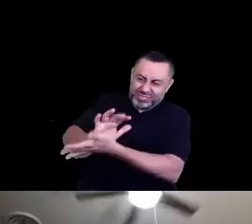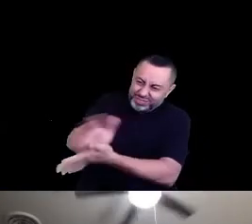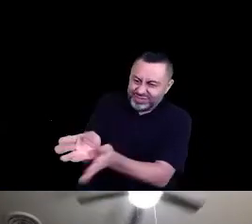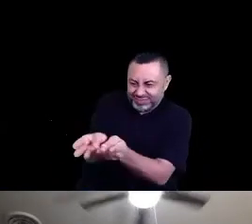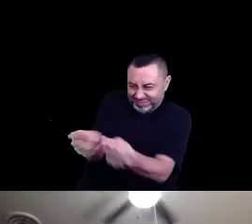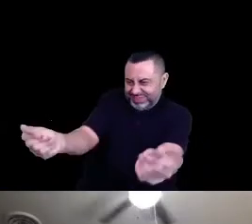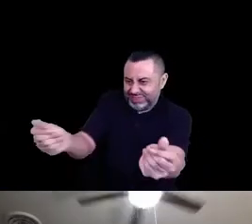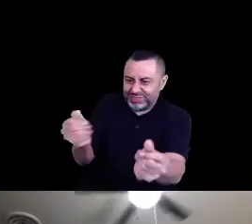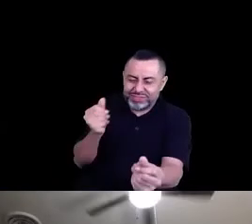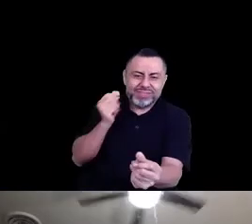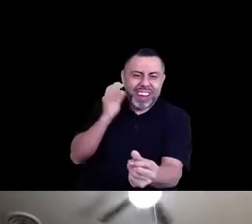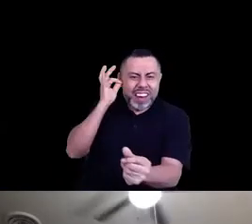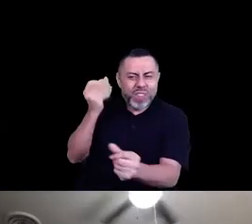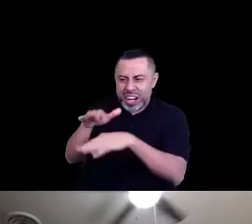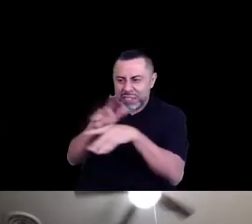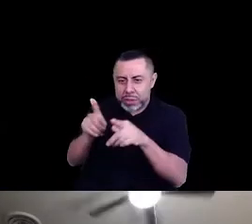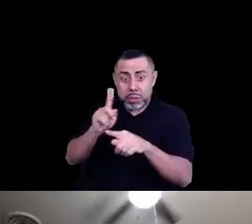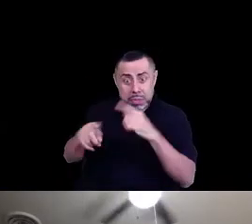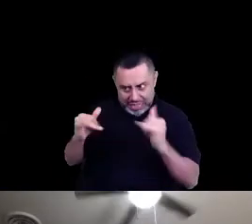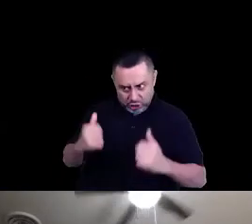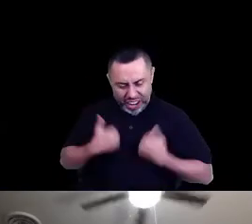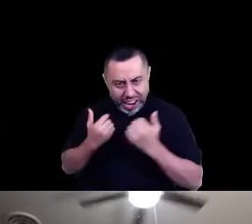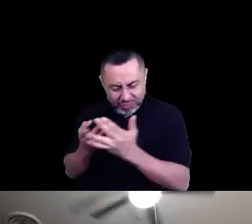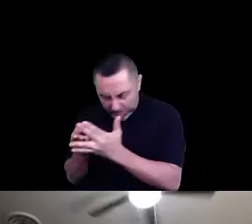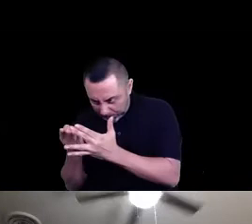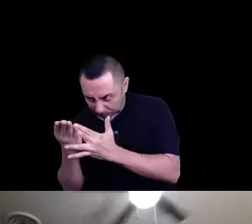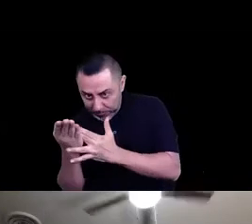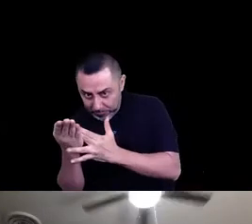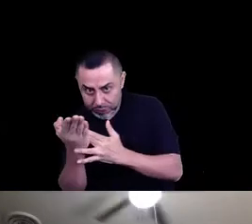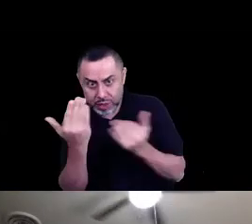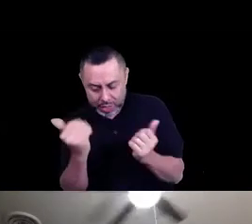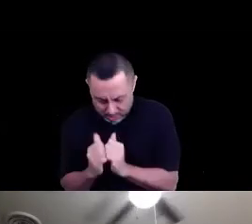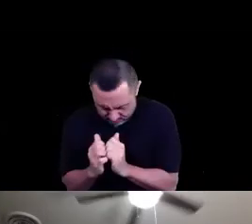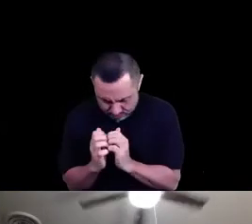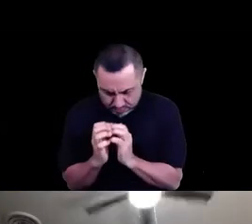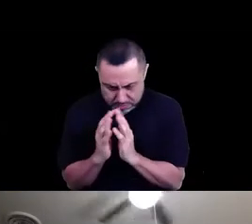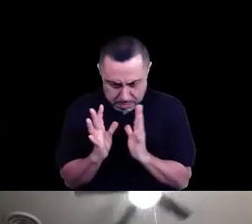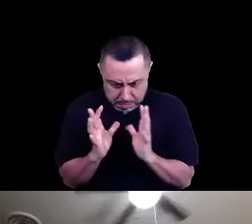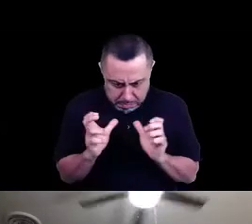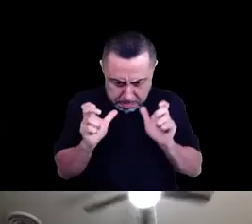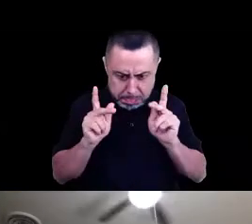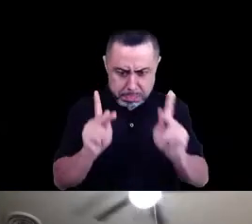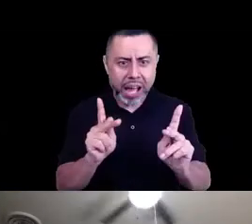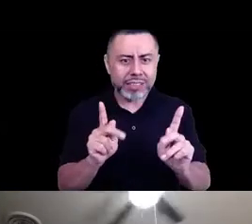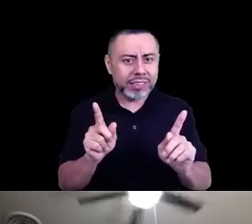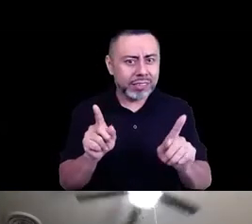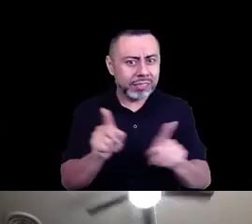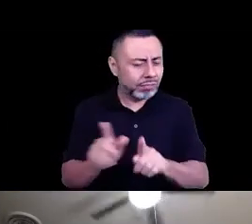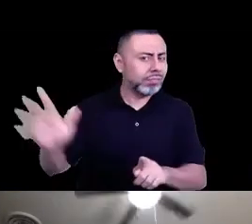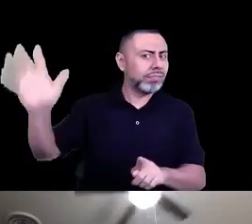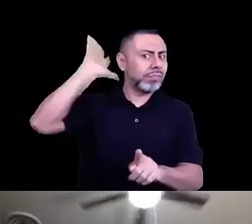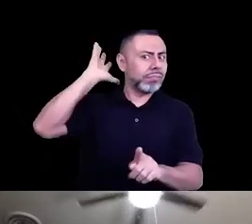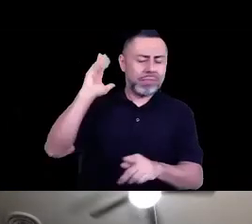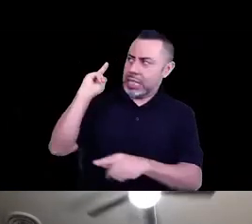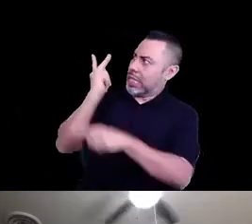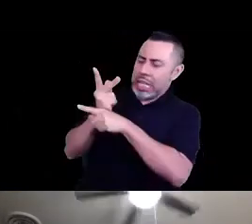to survive and just be able to rejuvenate ourselves and everything that we have and maintain what we